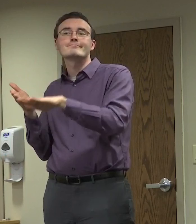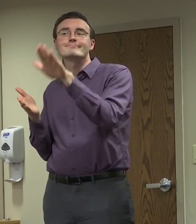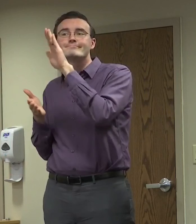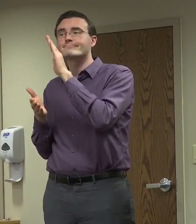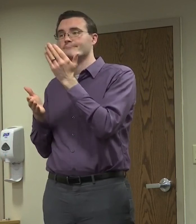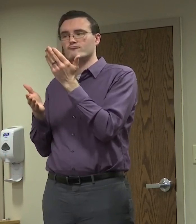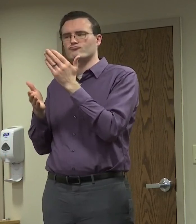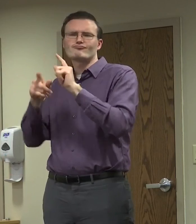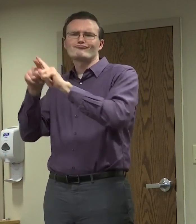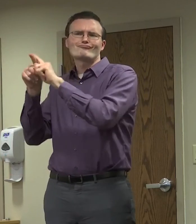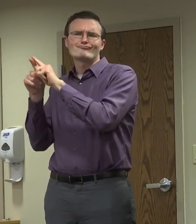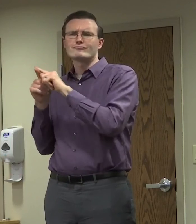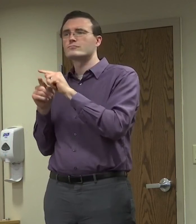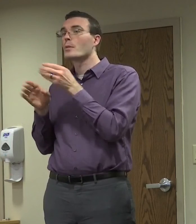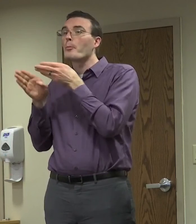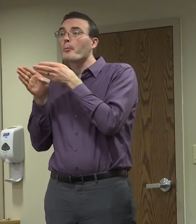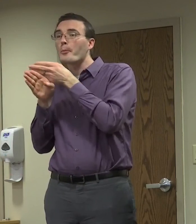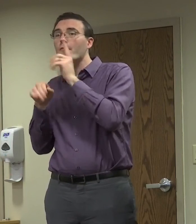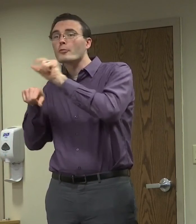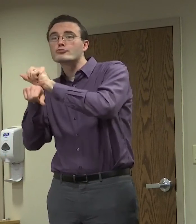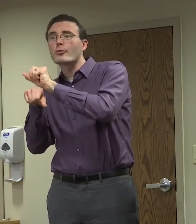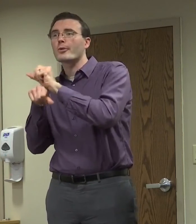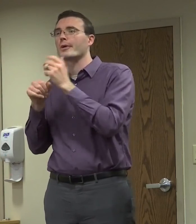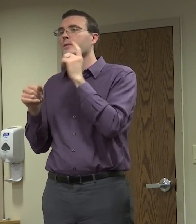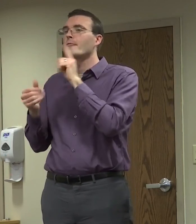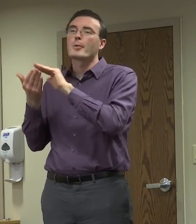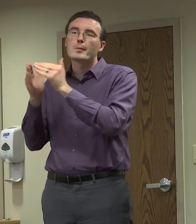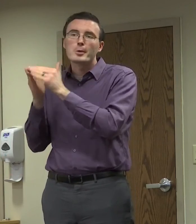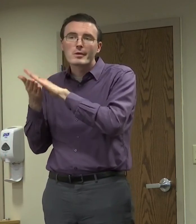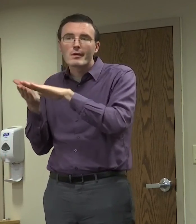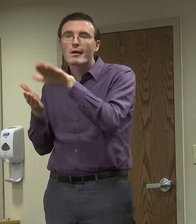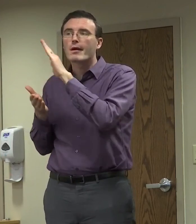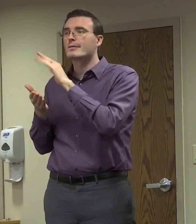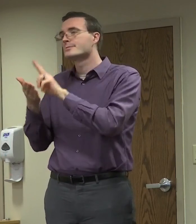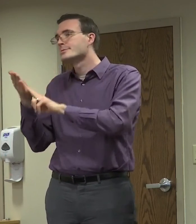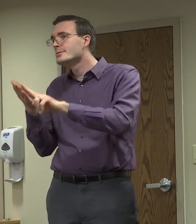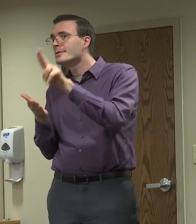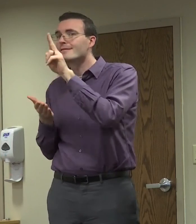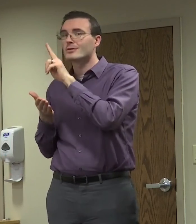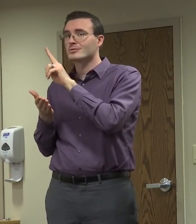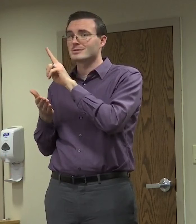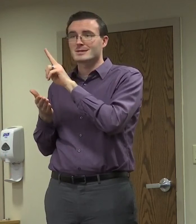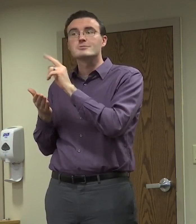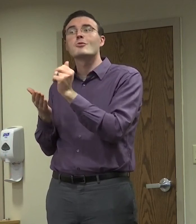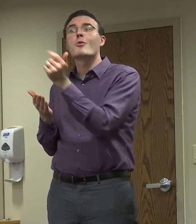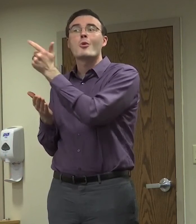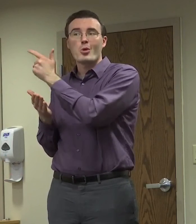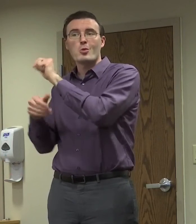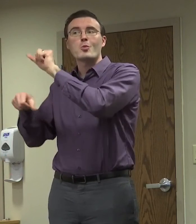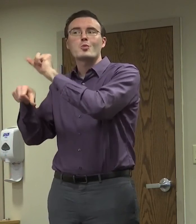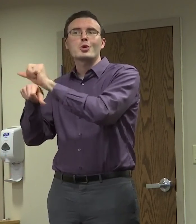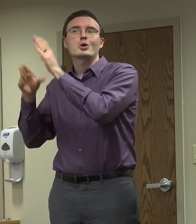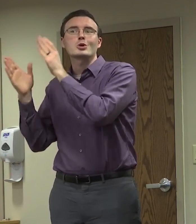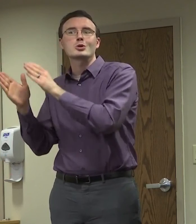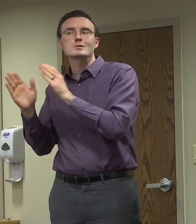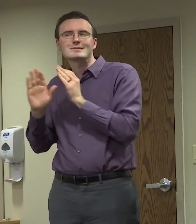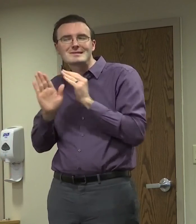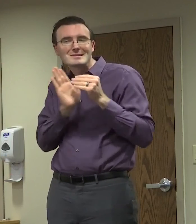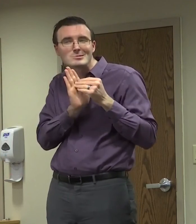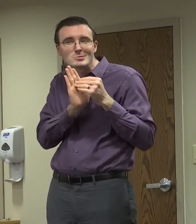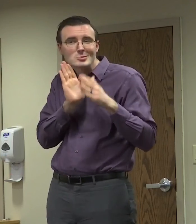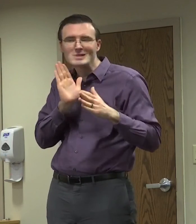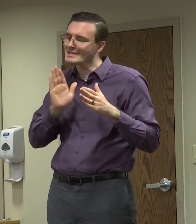career colleges, trade colleges, community colleges and universities, but not students. So those are for the staff,